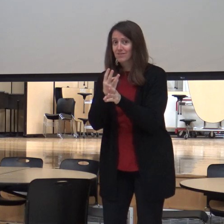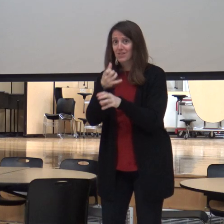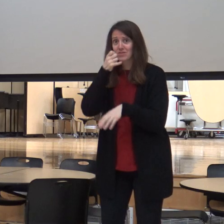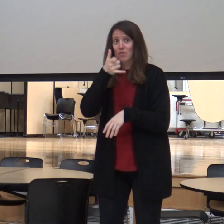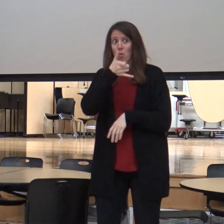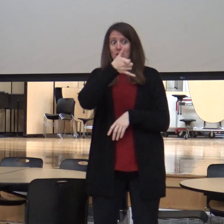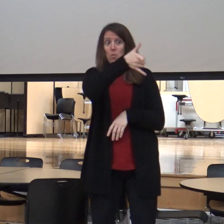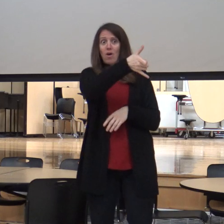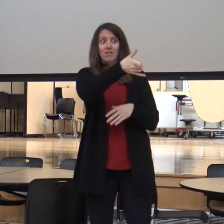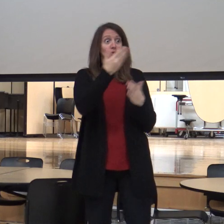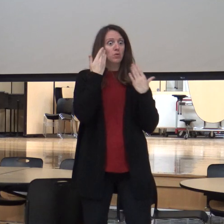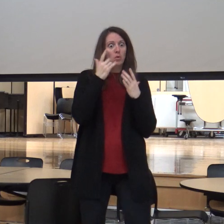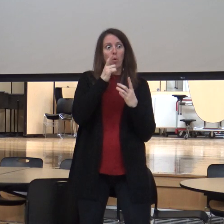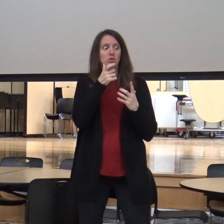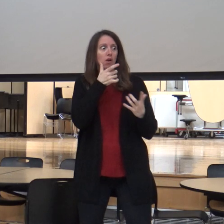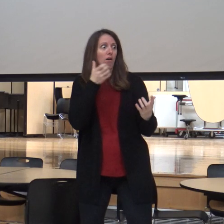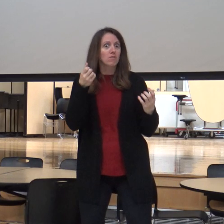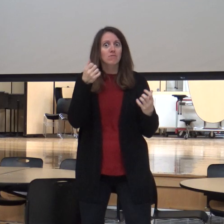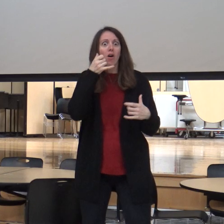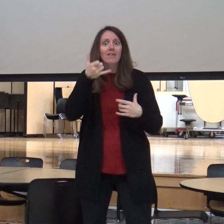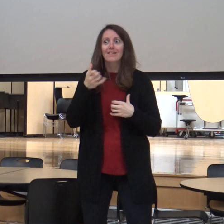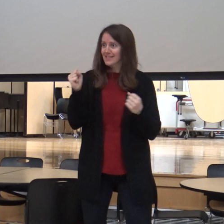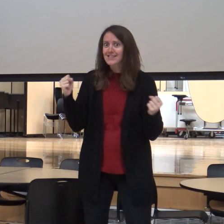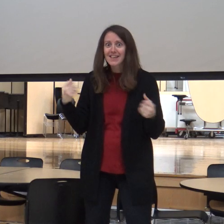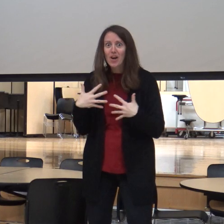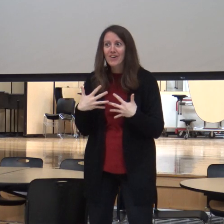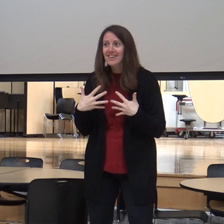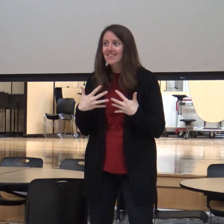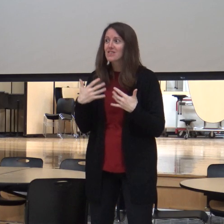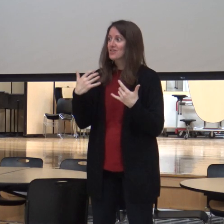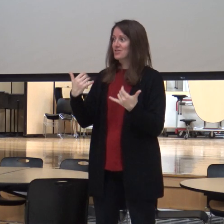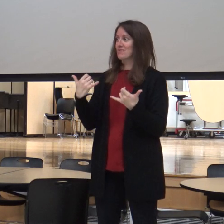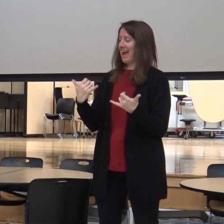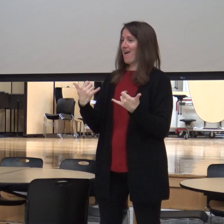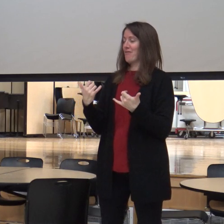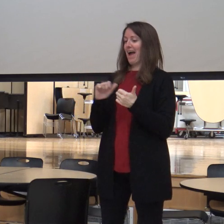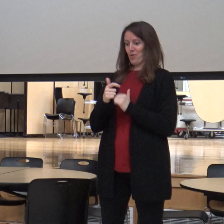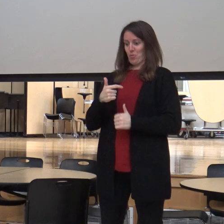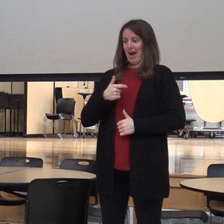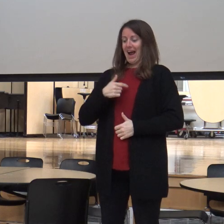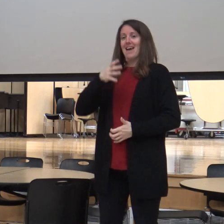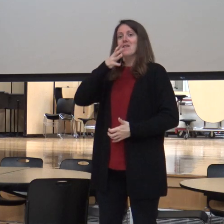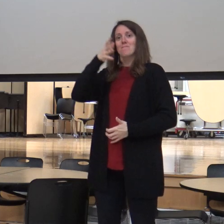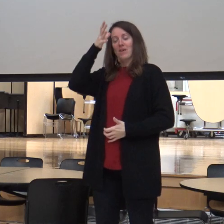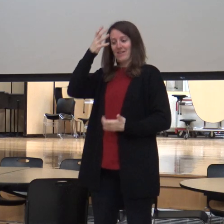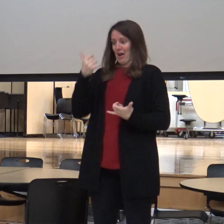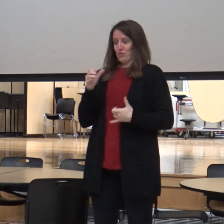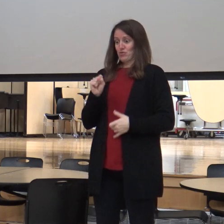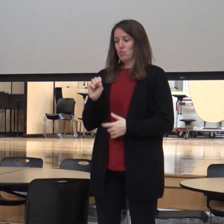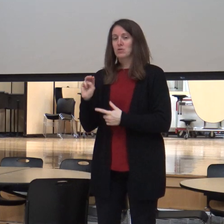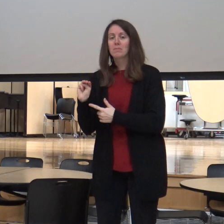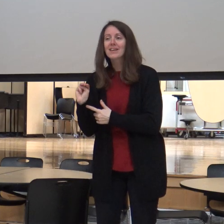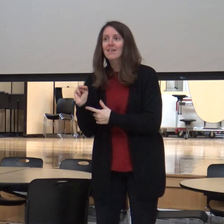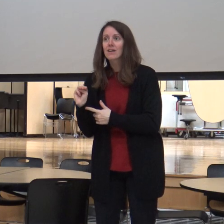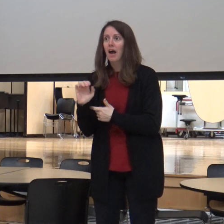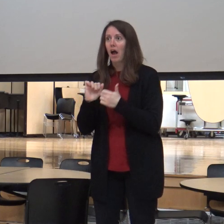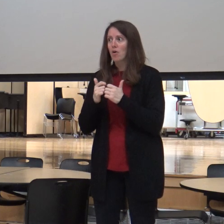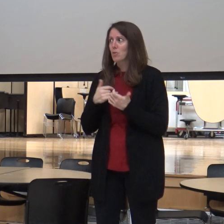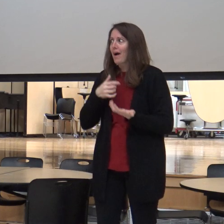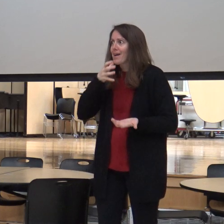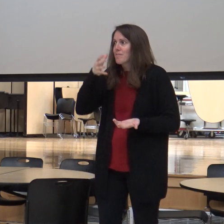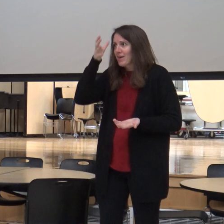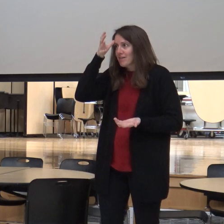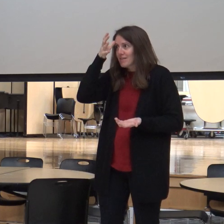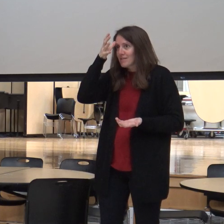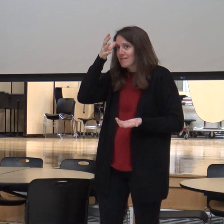scary. So how do I parent now when all of a sudden there's some social media? How are my kids going to parent? I don't know what the world's going to look like in 15